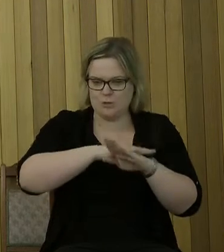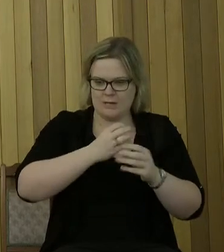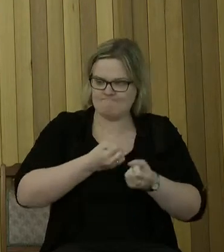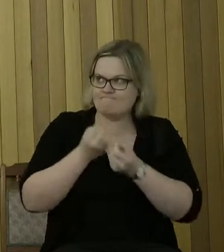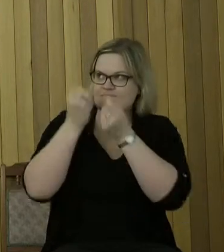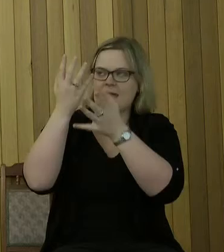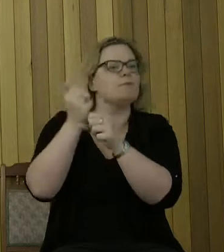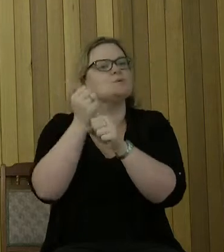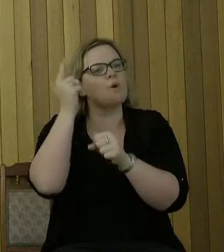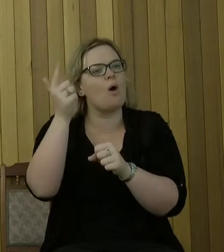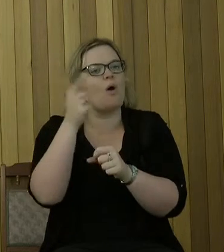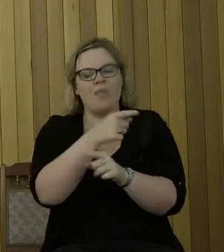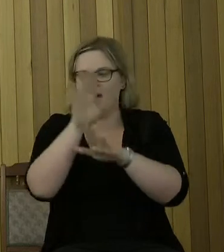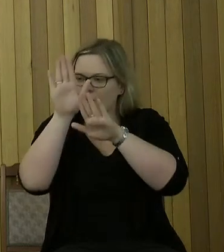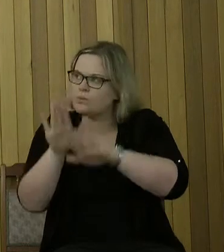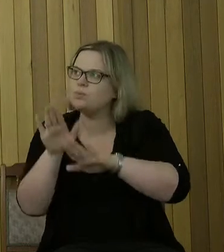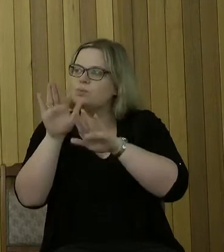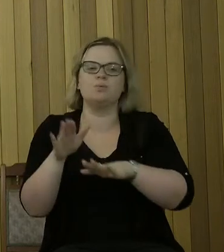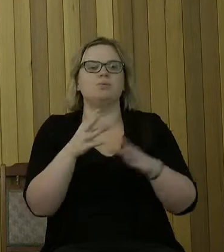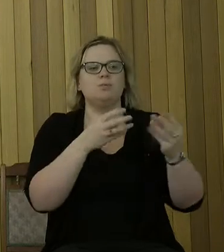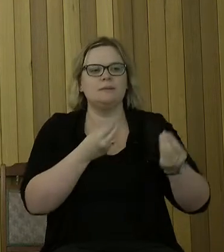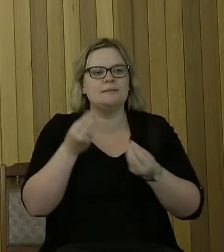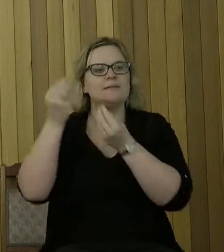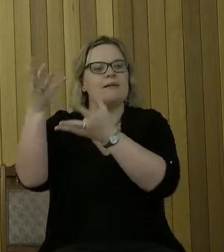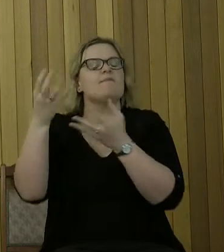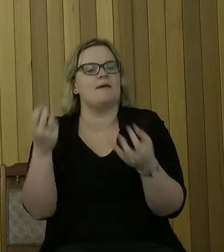They devoted themselves.